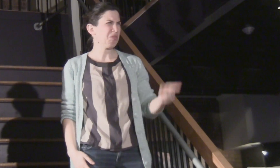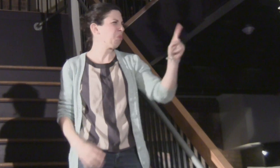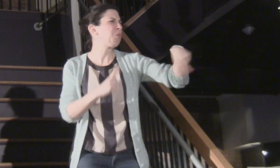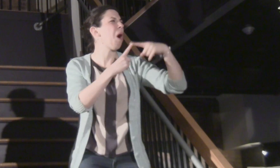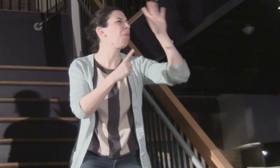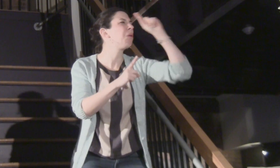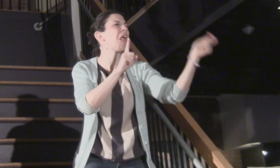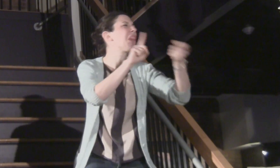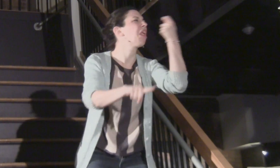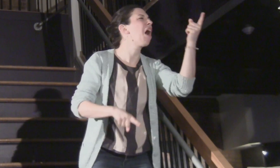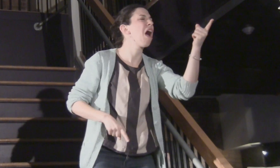see.